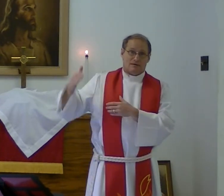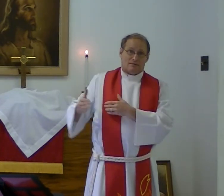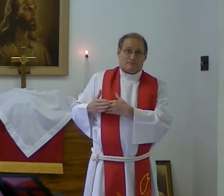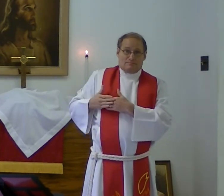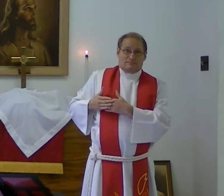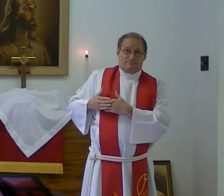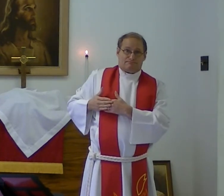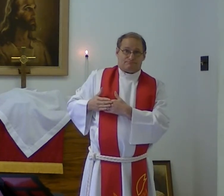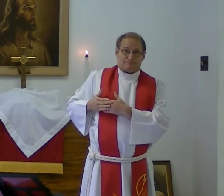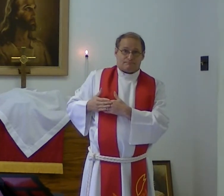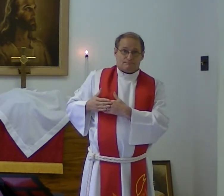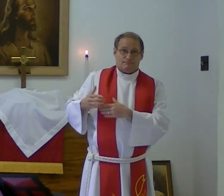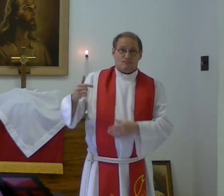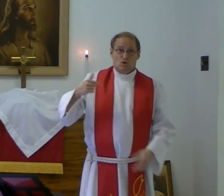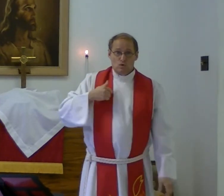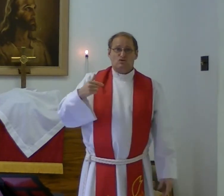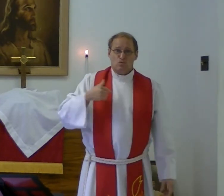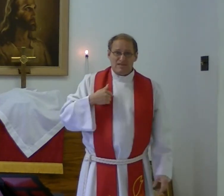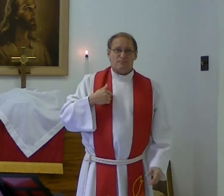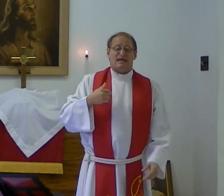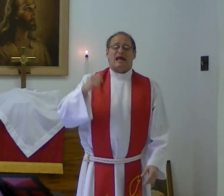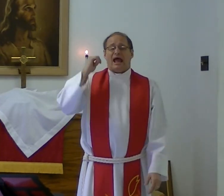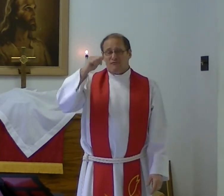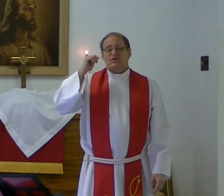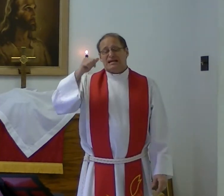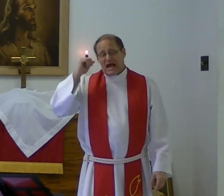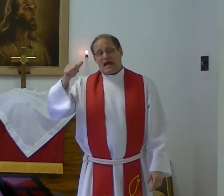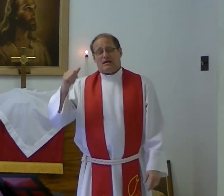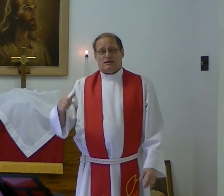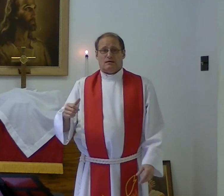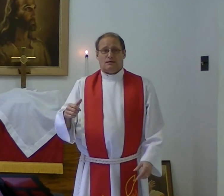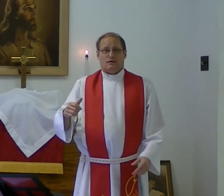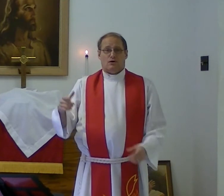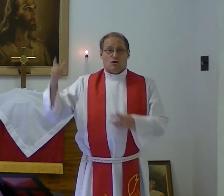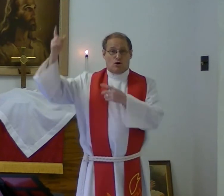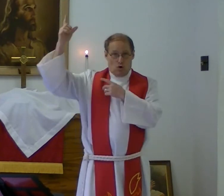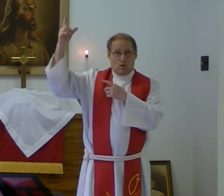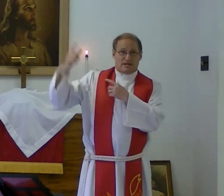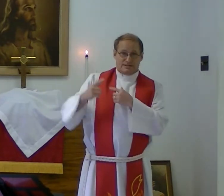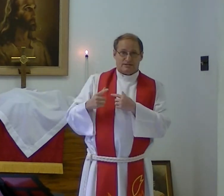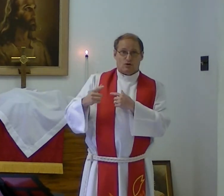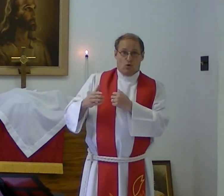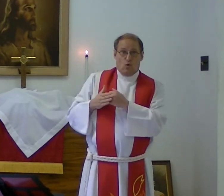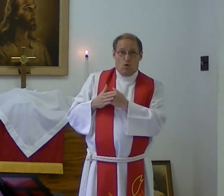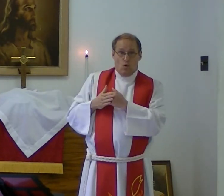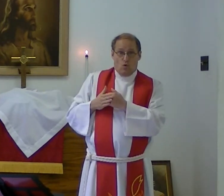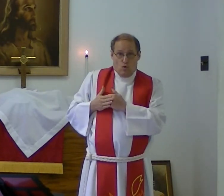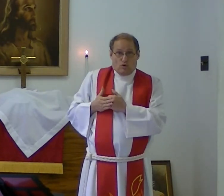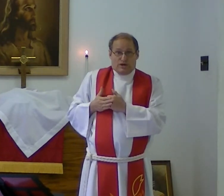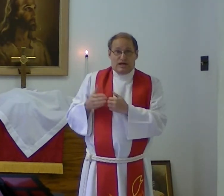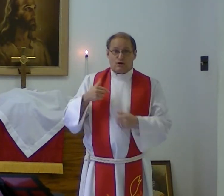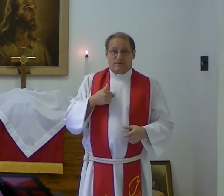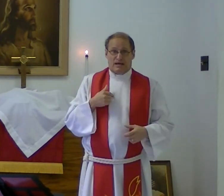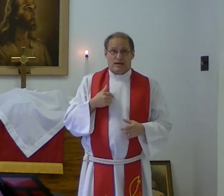who is with me every day, who is near me